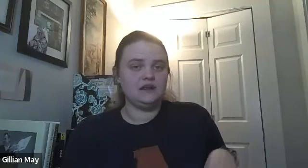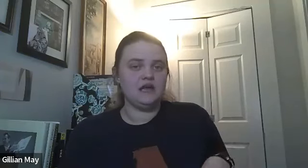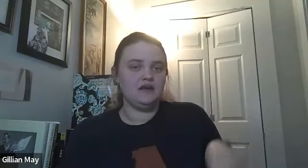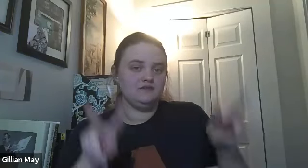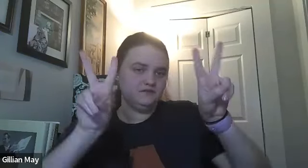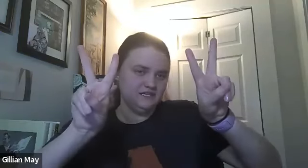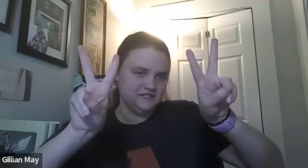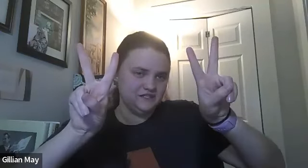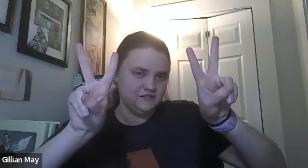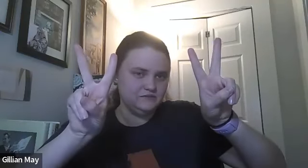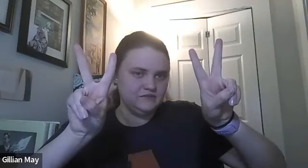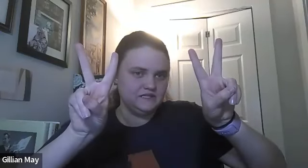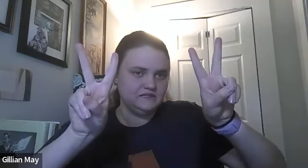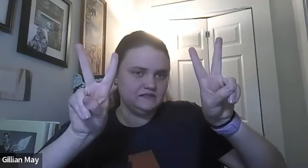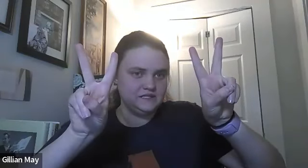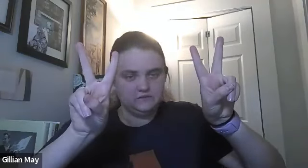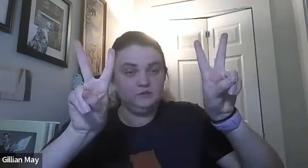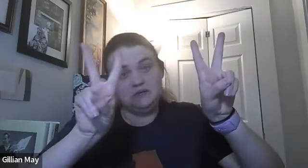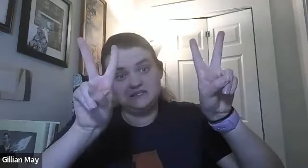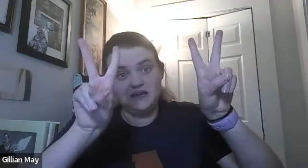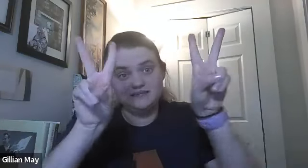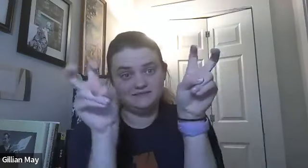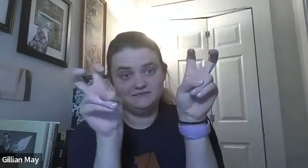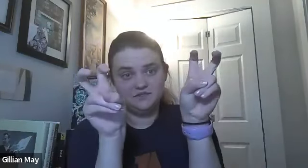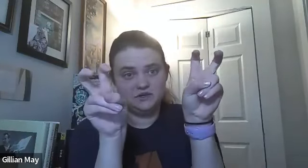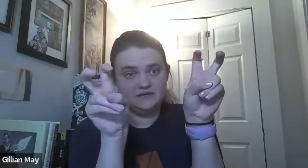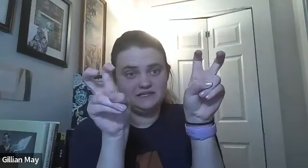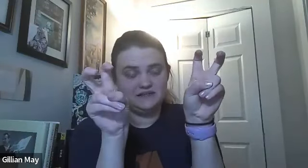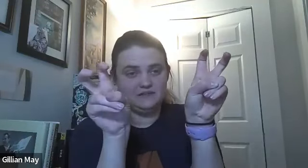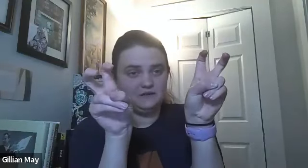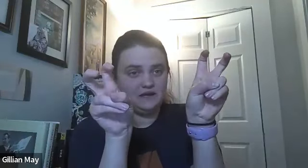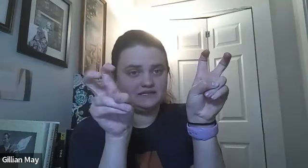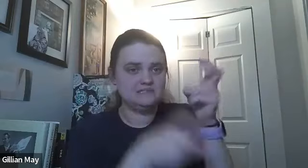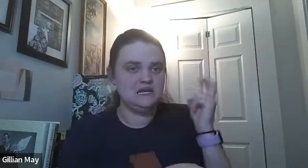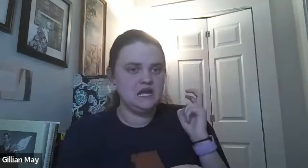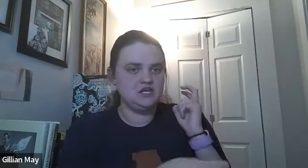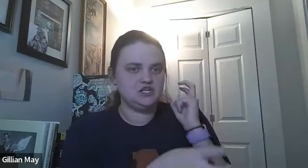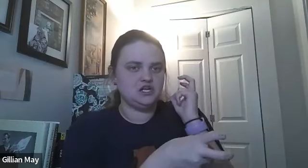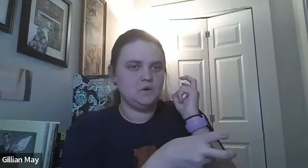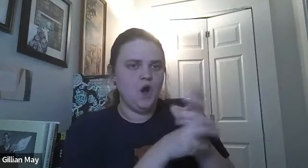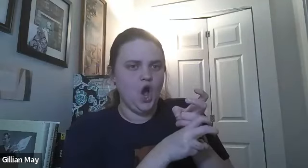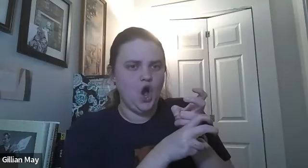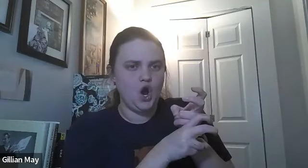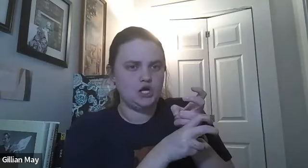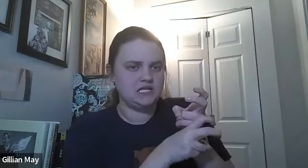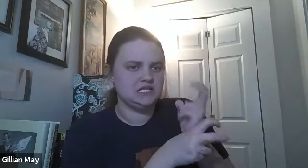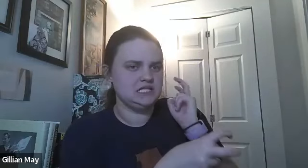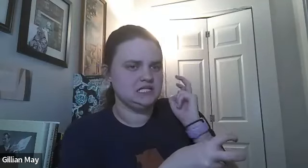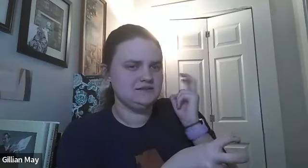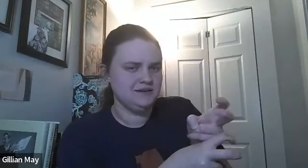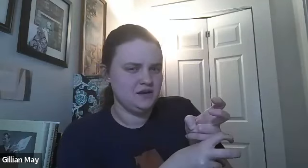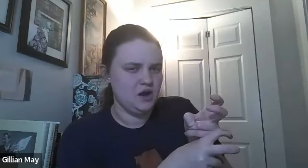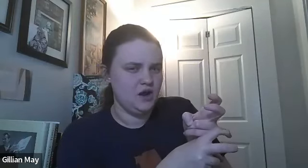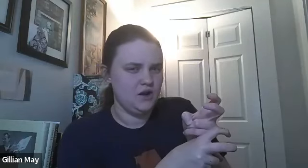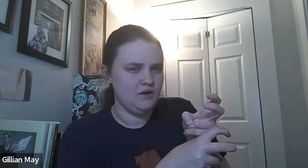going to have these two V's, two P signs, turn them into like the little X's, and you're going to go hard,